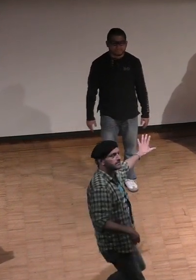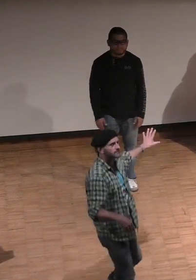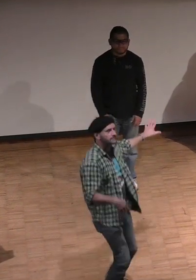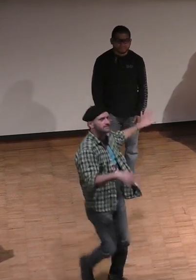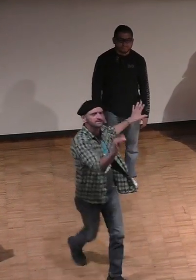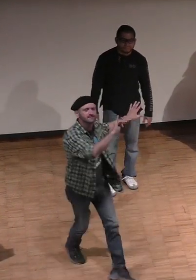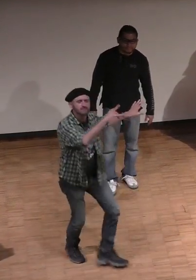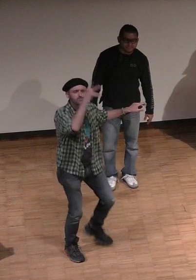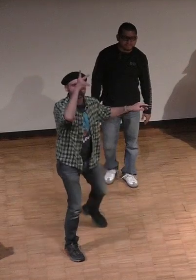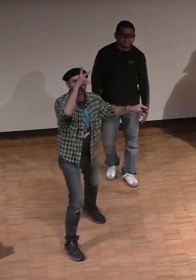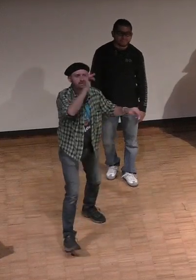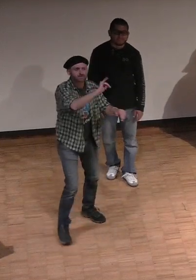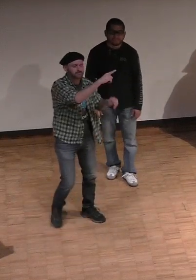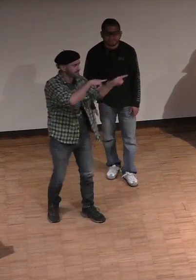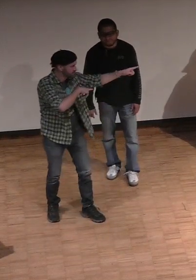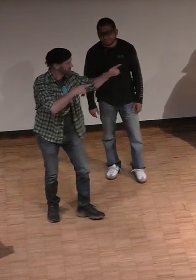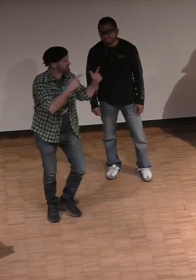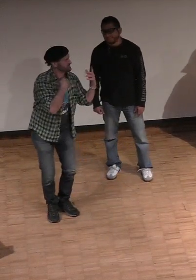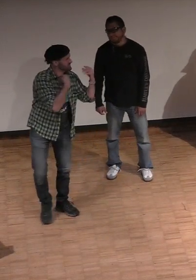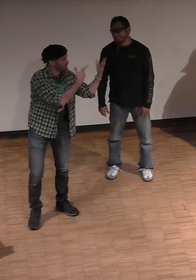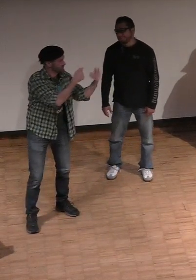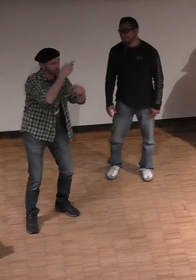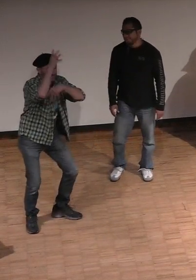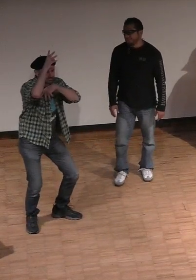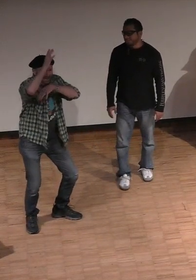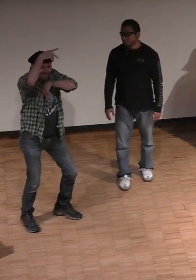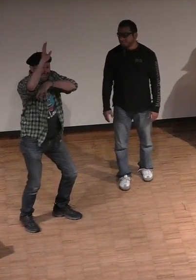Okay, so that was like the rooster.